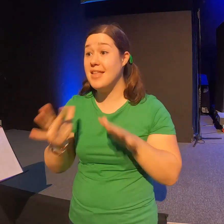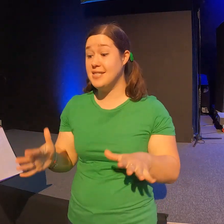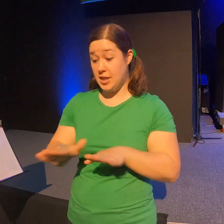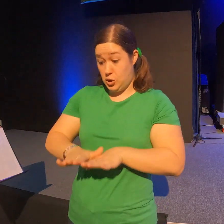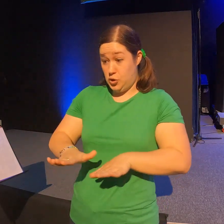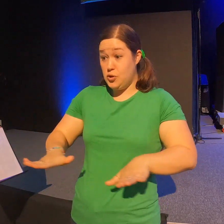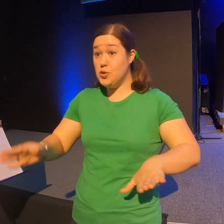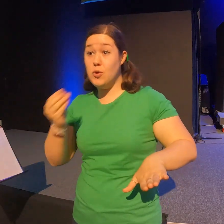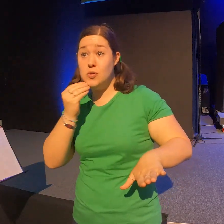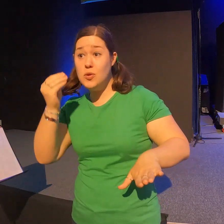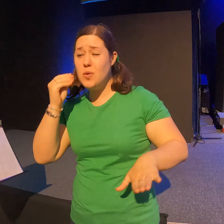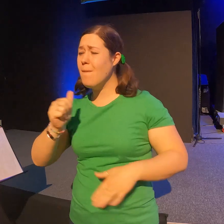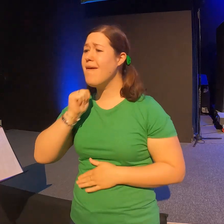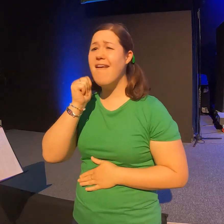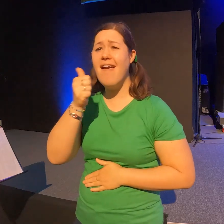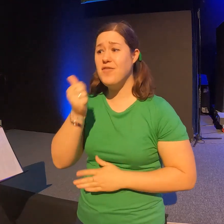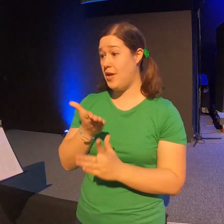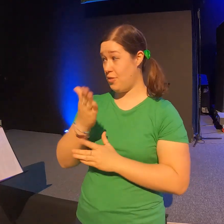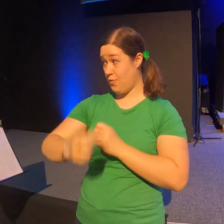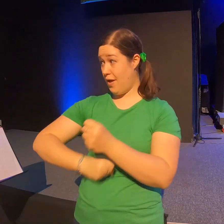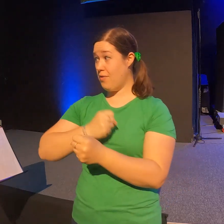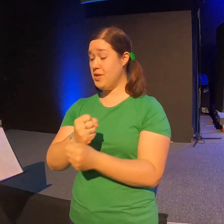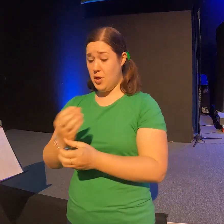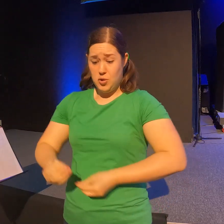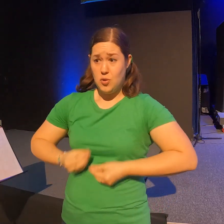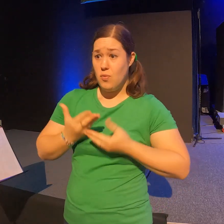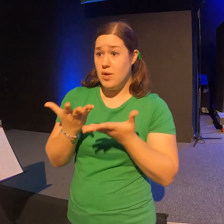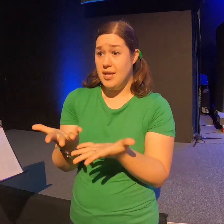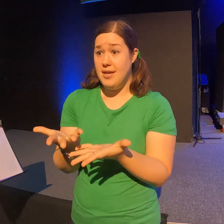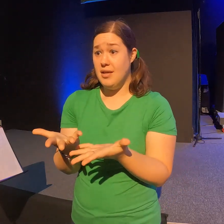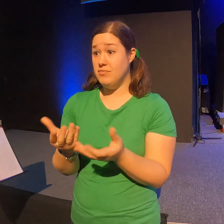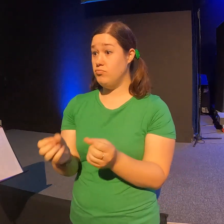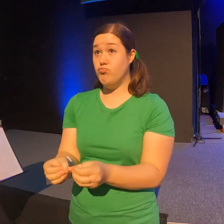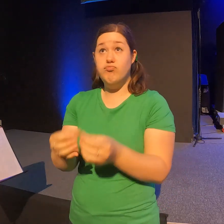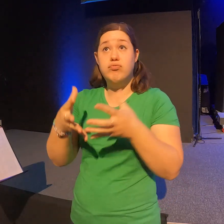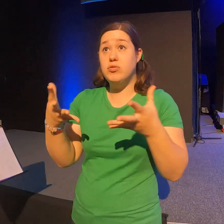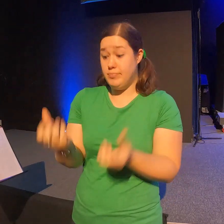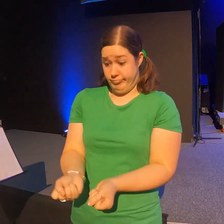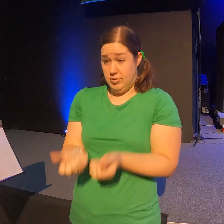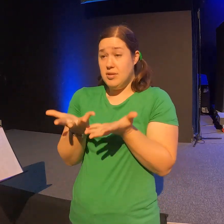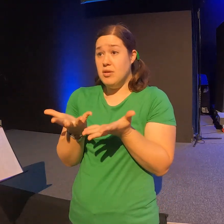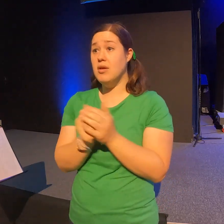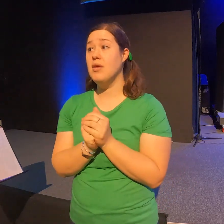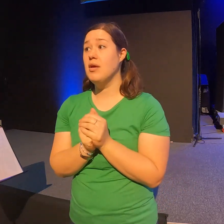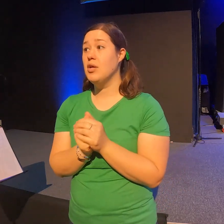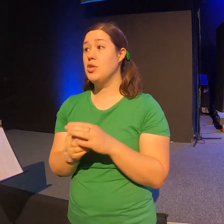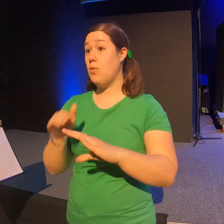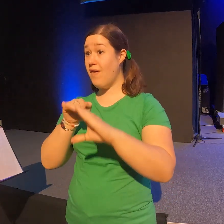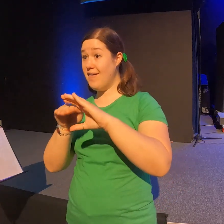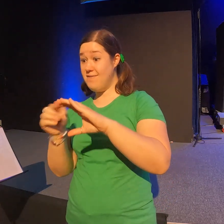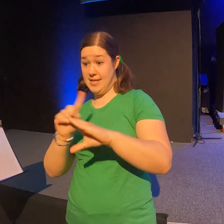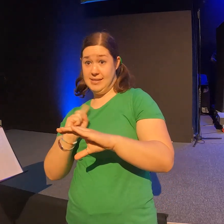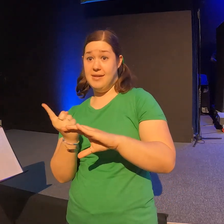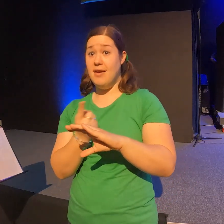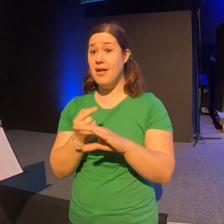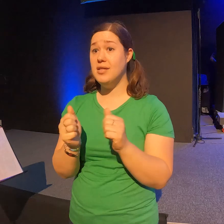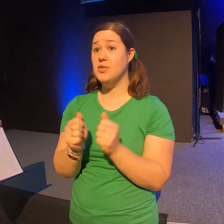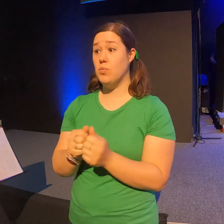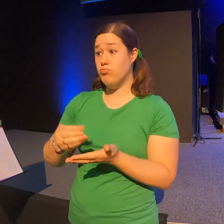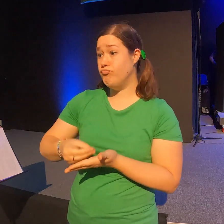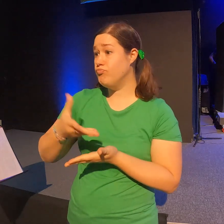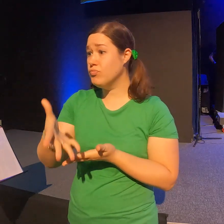each and every day throughout the year. You give sacrificially through your gifts. You invest in us in different ways through your donations of